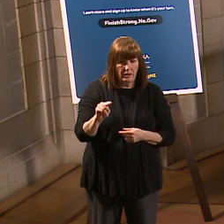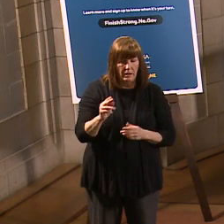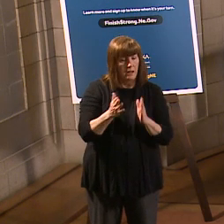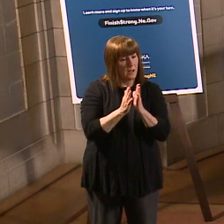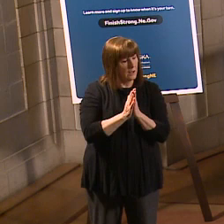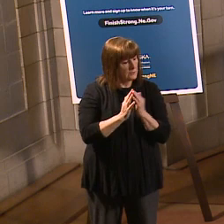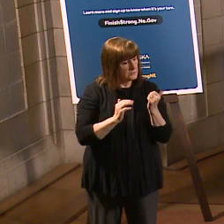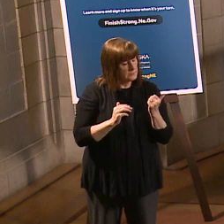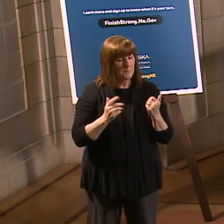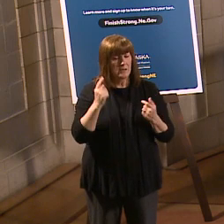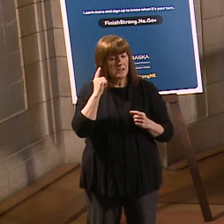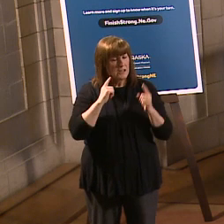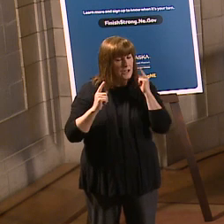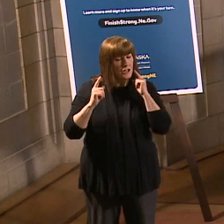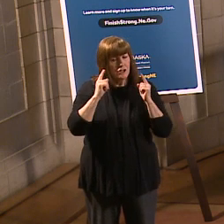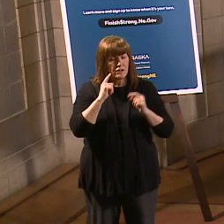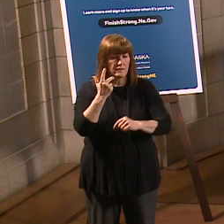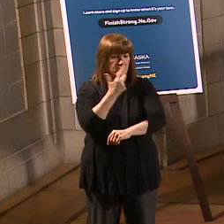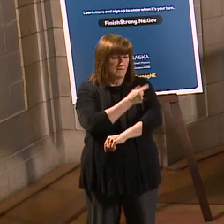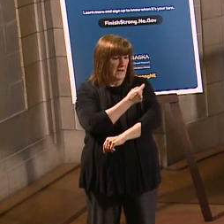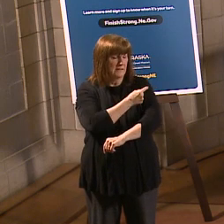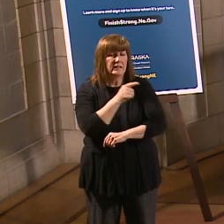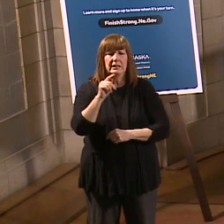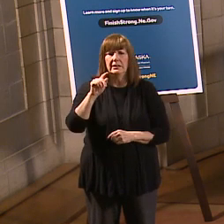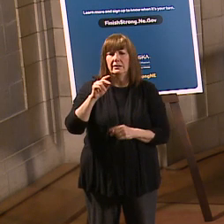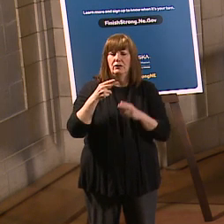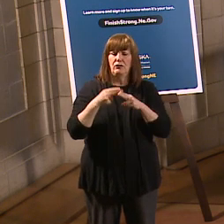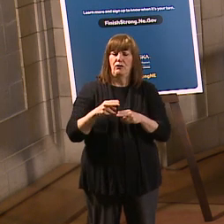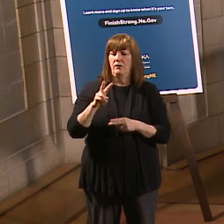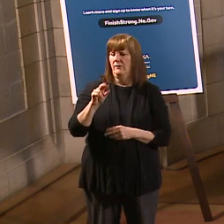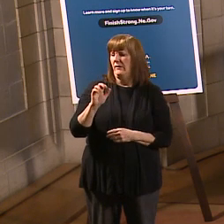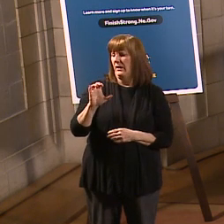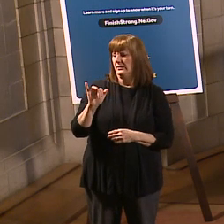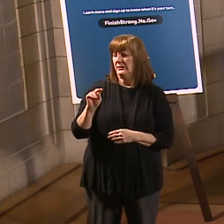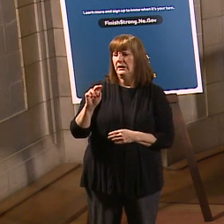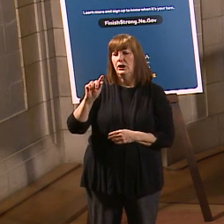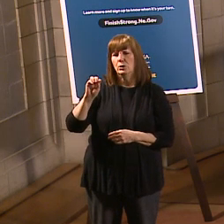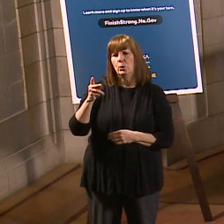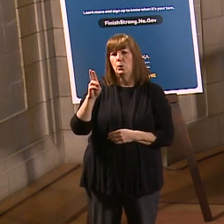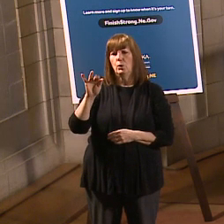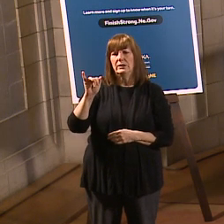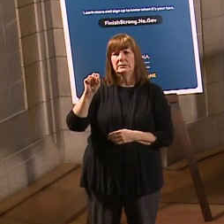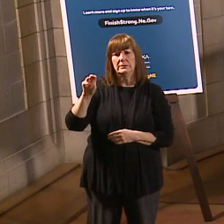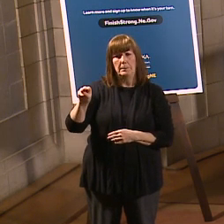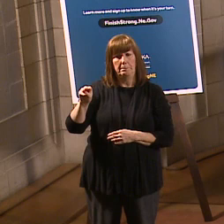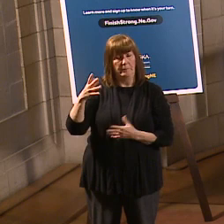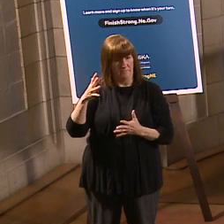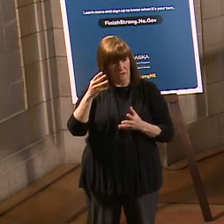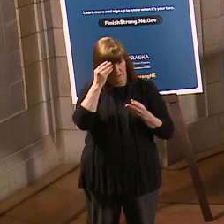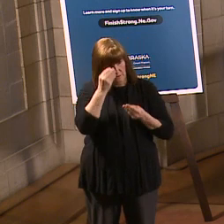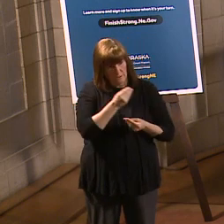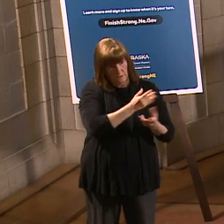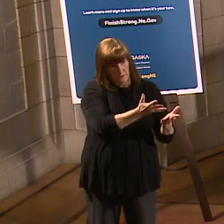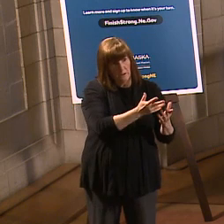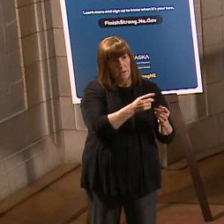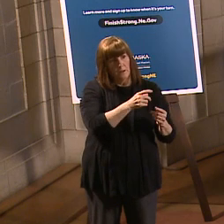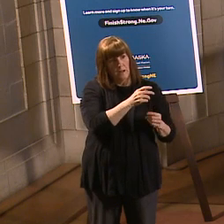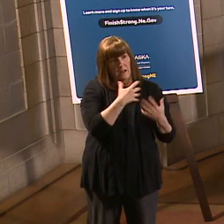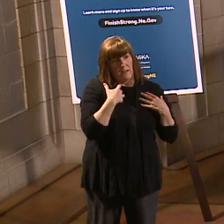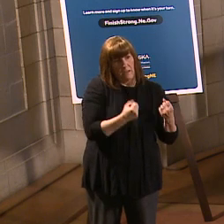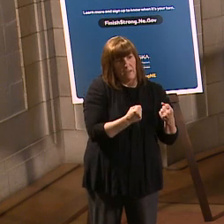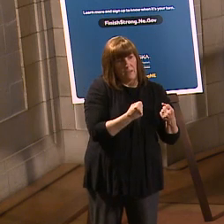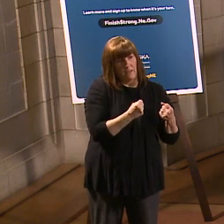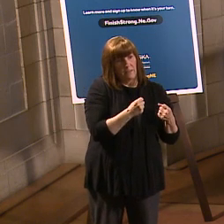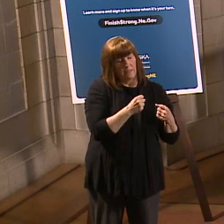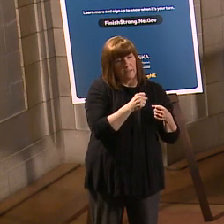asks, we're hearing a lot about vaccine tourism. Has the state given any directives to local health departments as far as vaccinating people from outside their